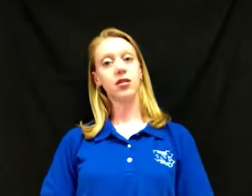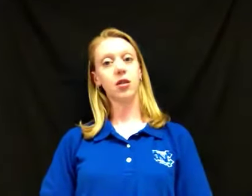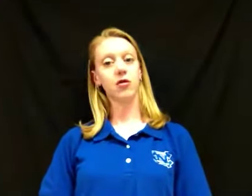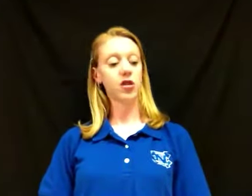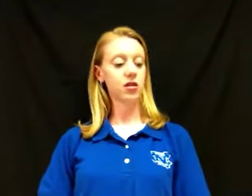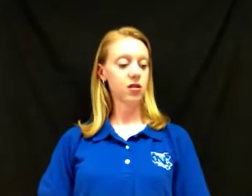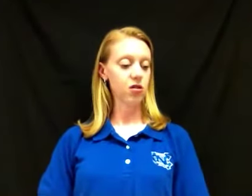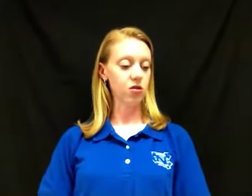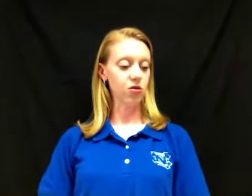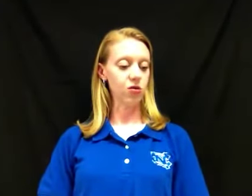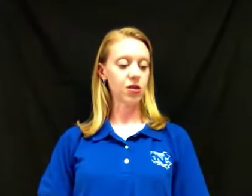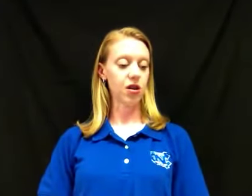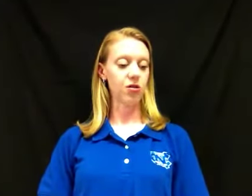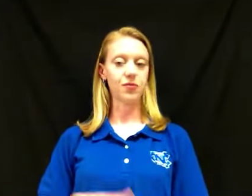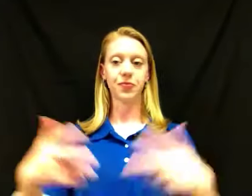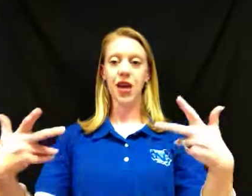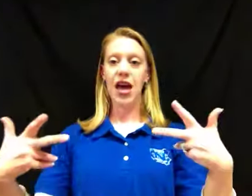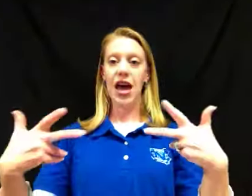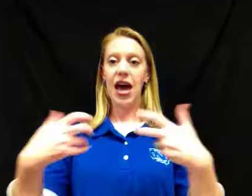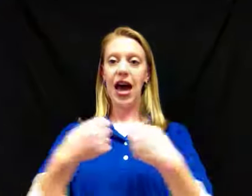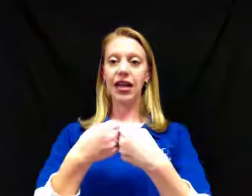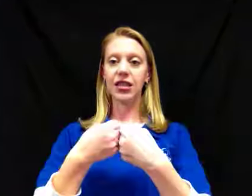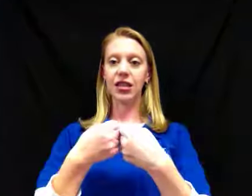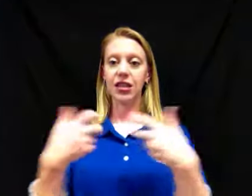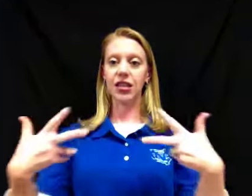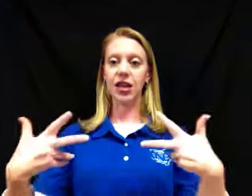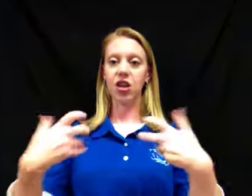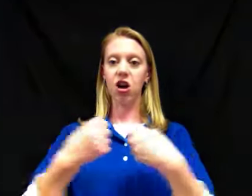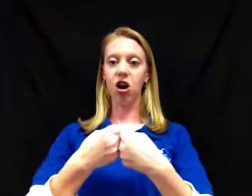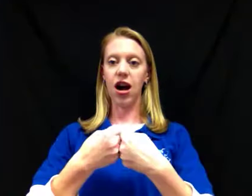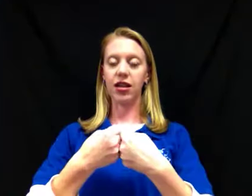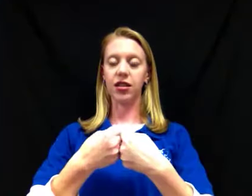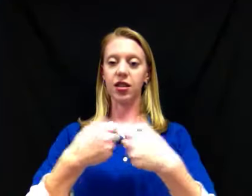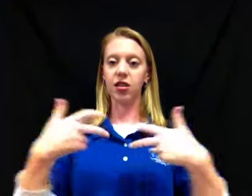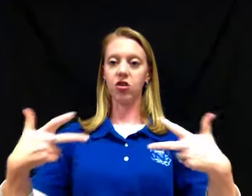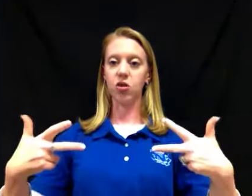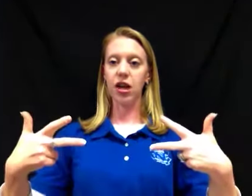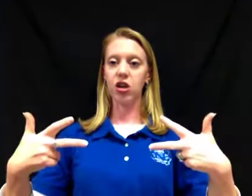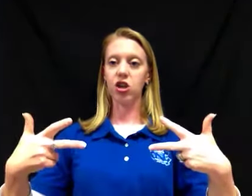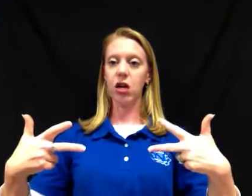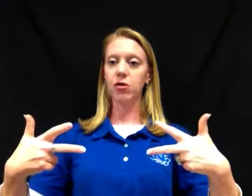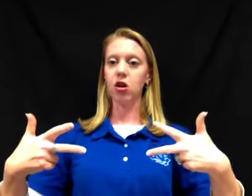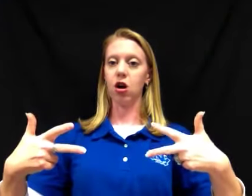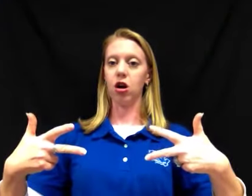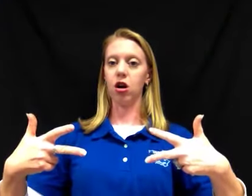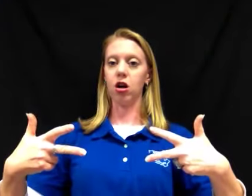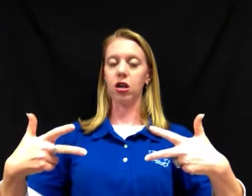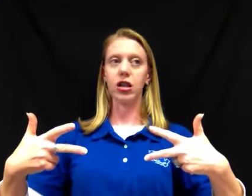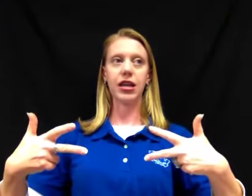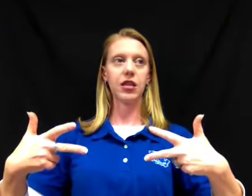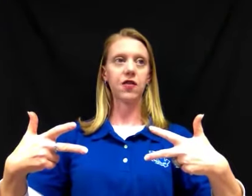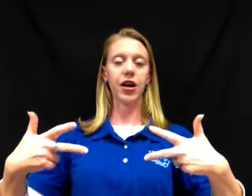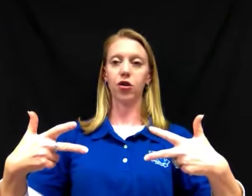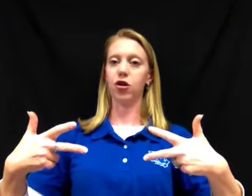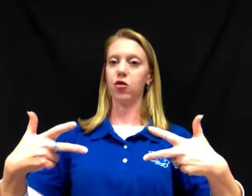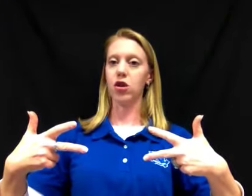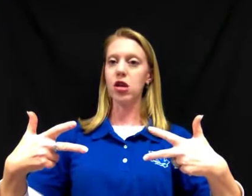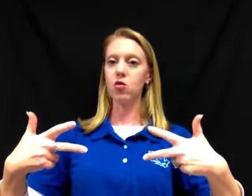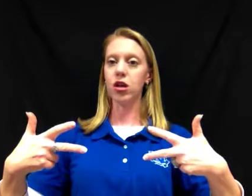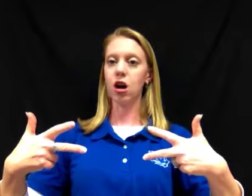some of it's new. So, accident, as in a car accident. These three hand shapes are classifier 3, we call